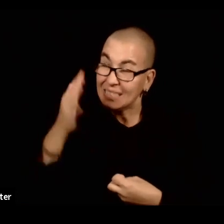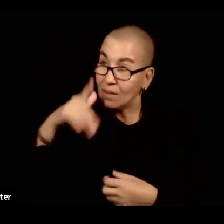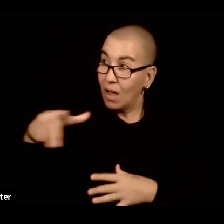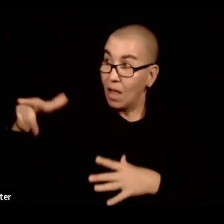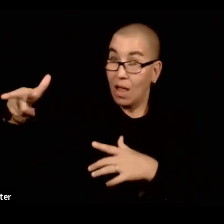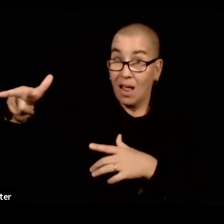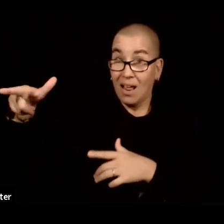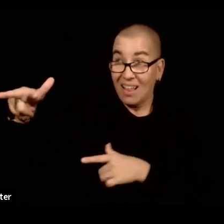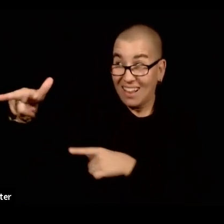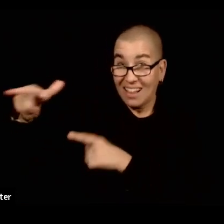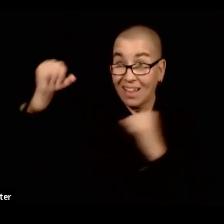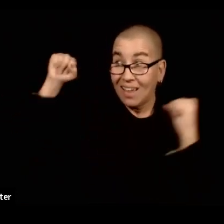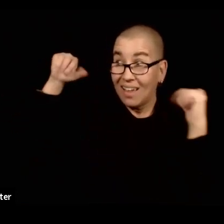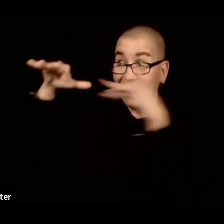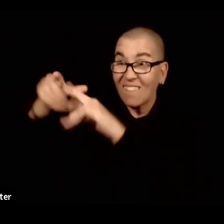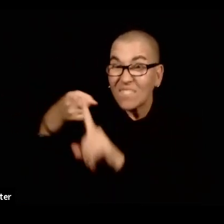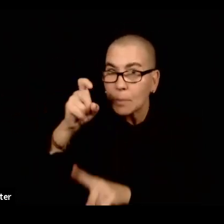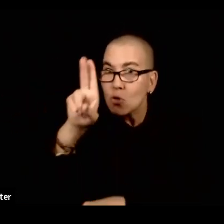All right, thank you so much.